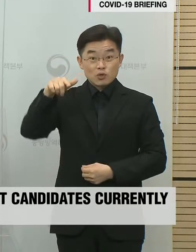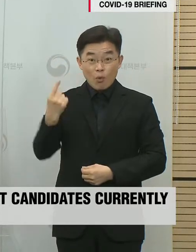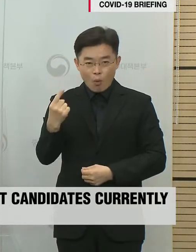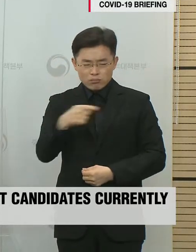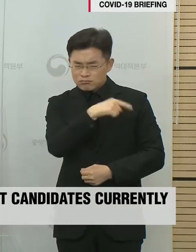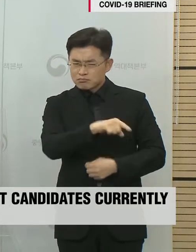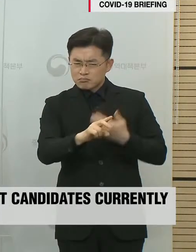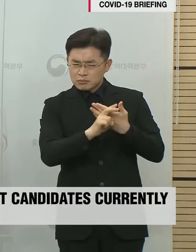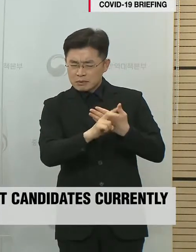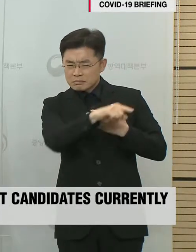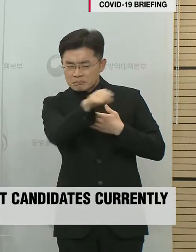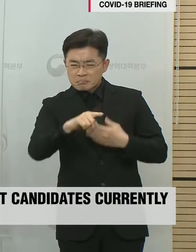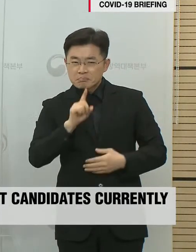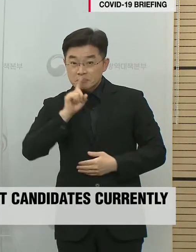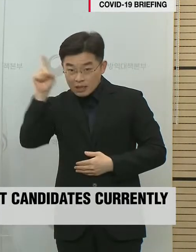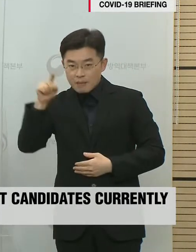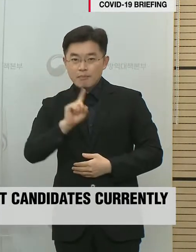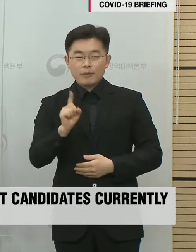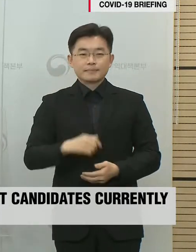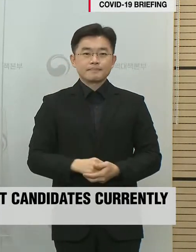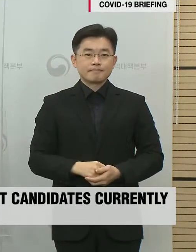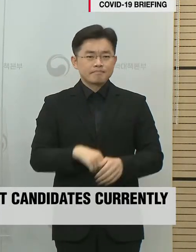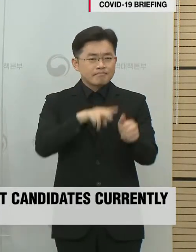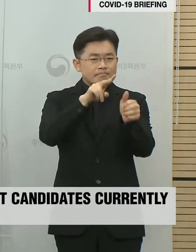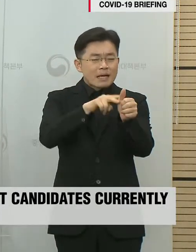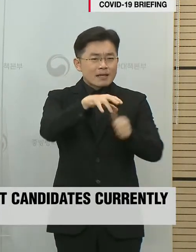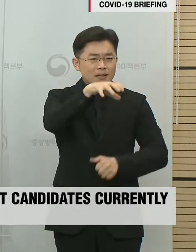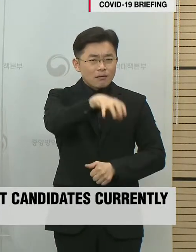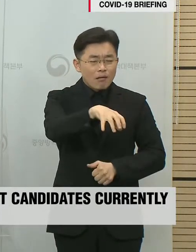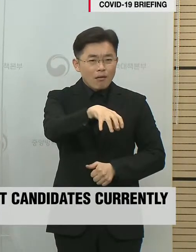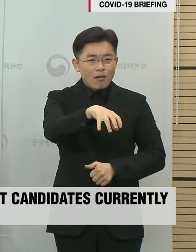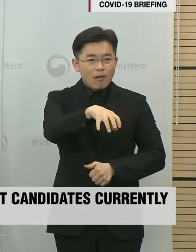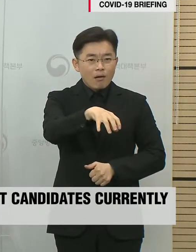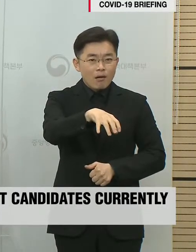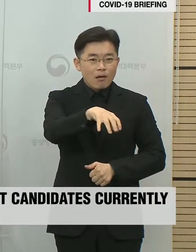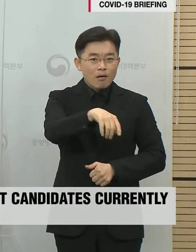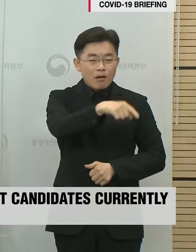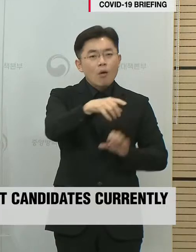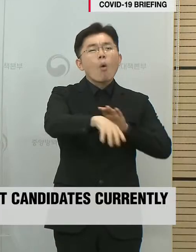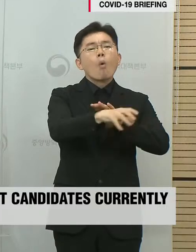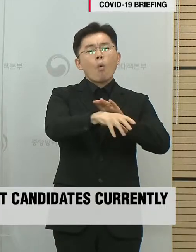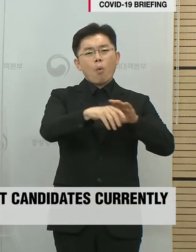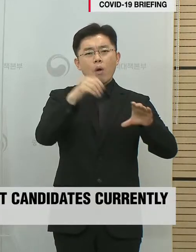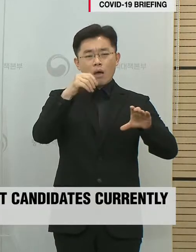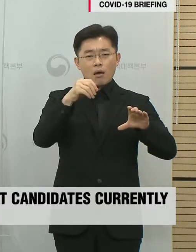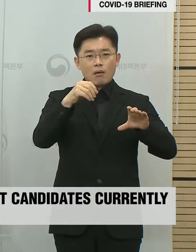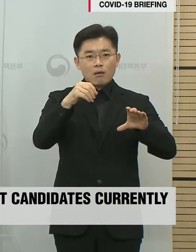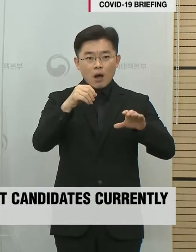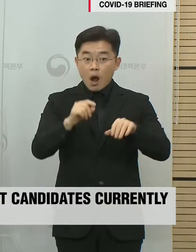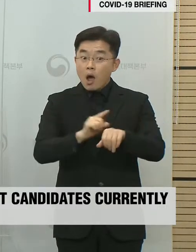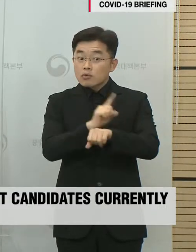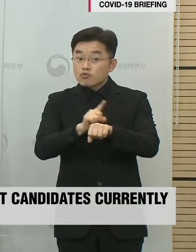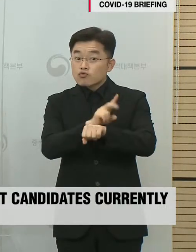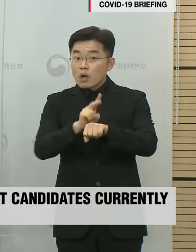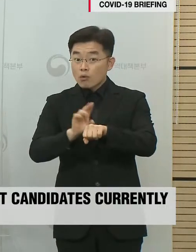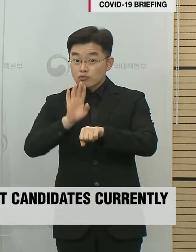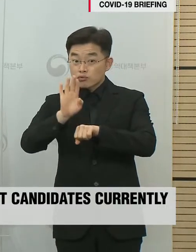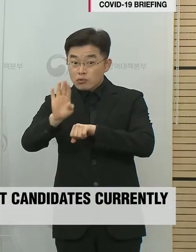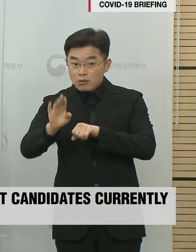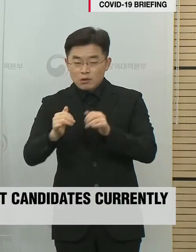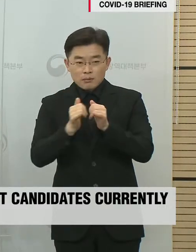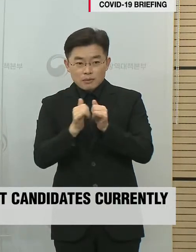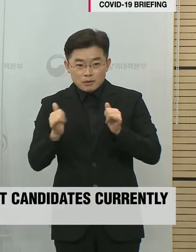the safety e-report run by the safety ministry, and we have been reported of a case that in